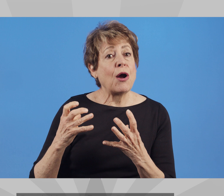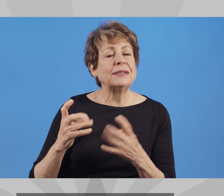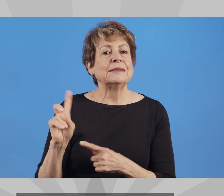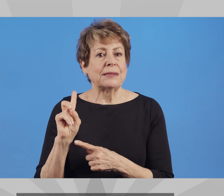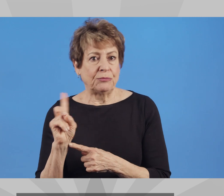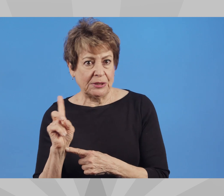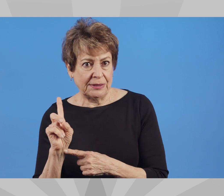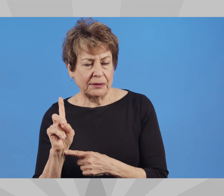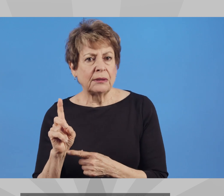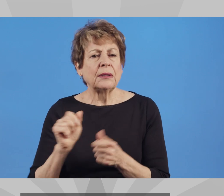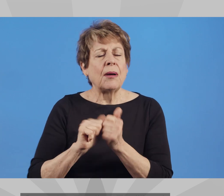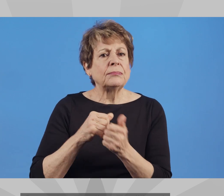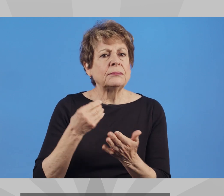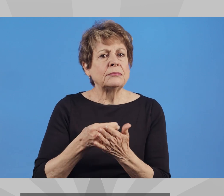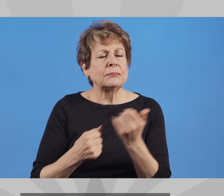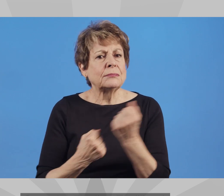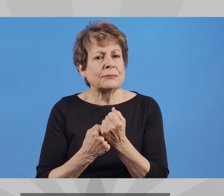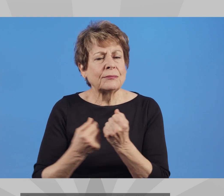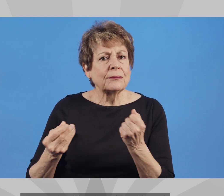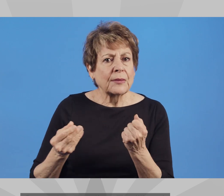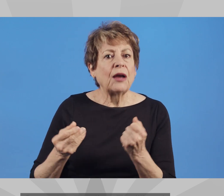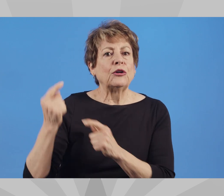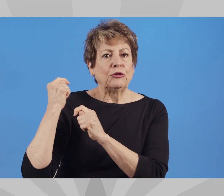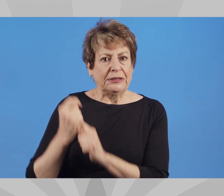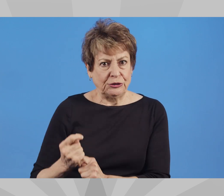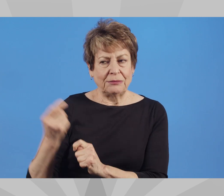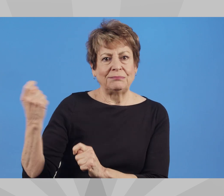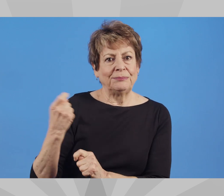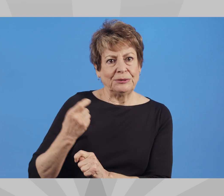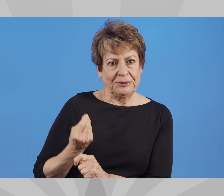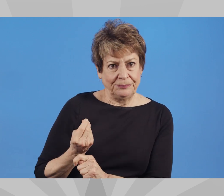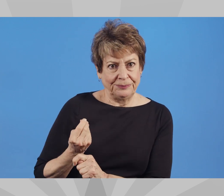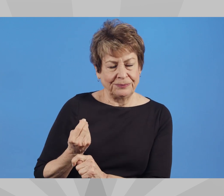Party, Democratic. Campaign funding, traditional.